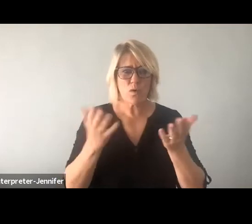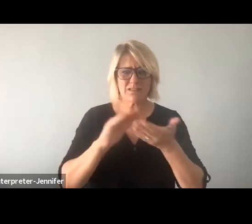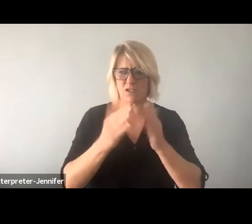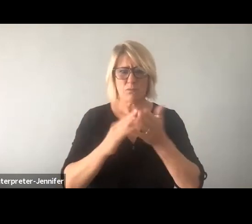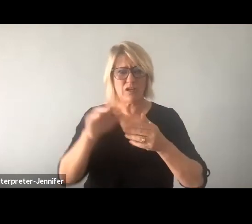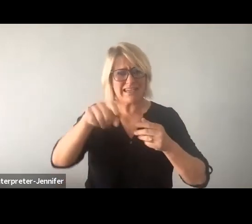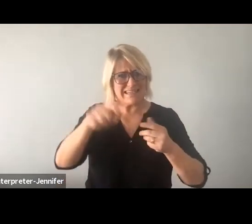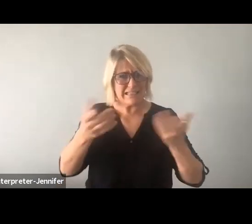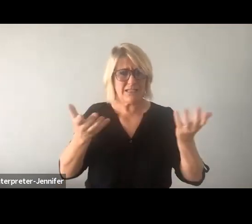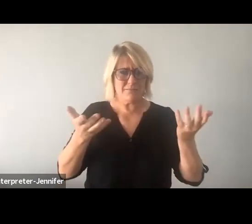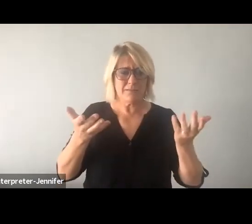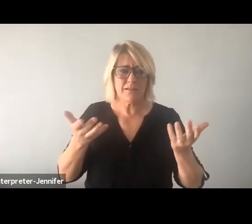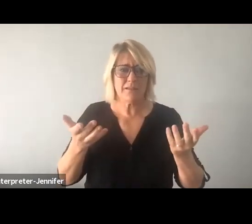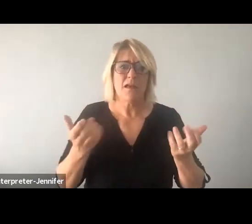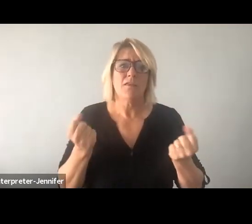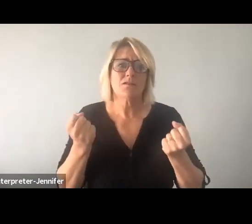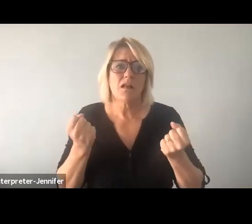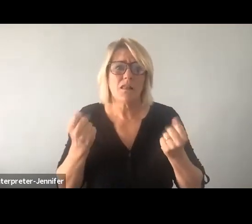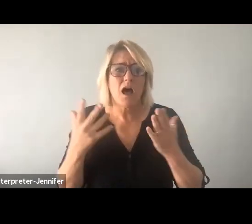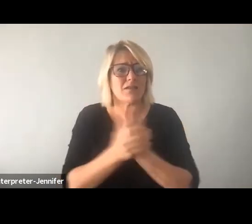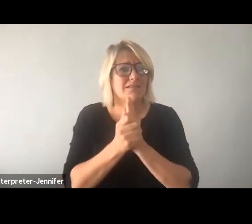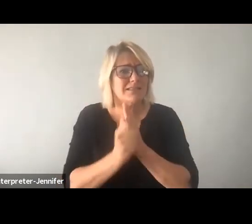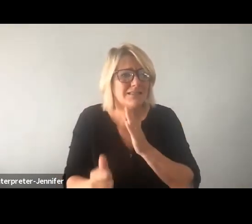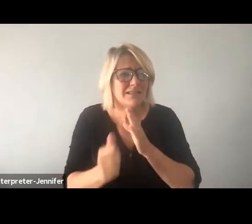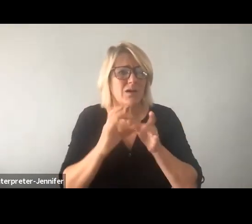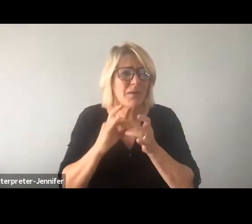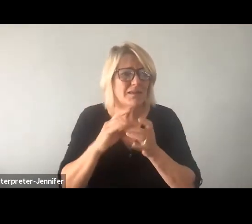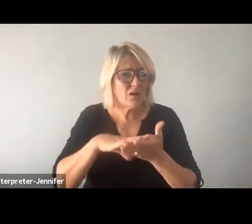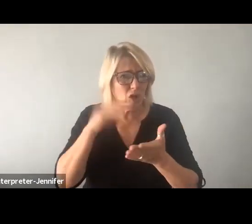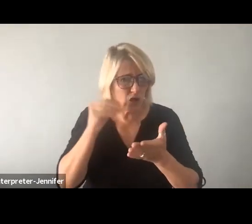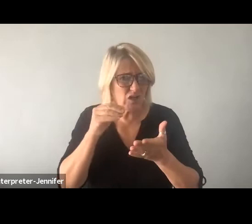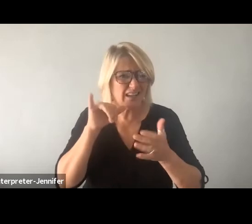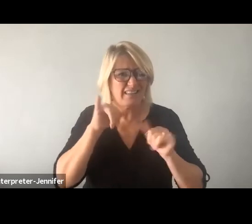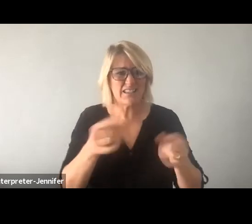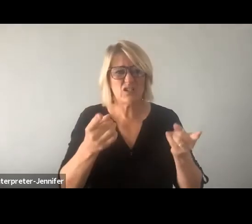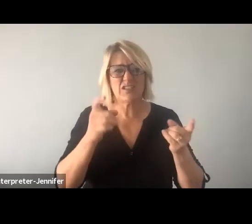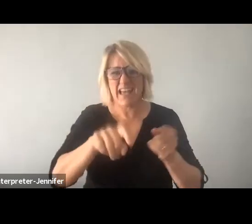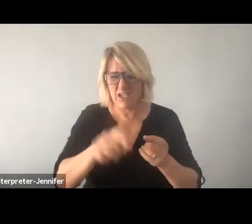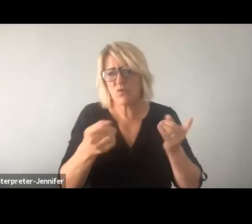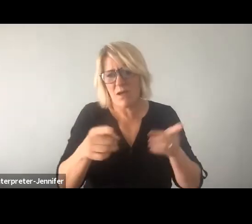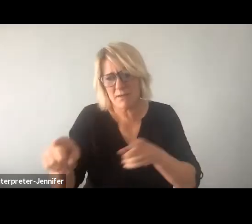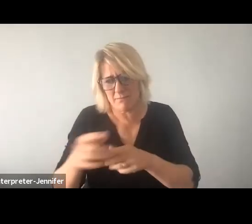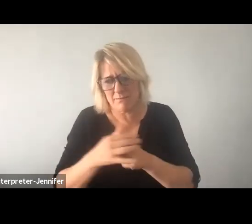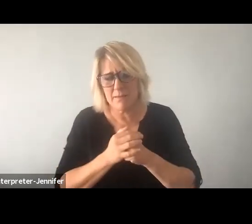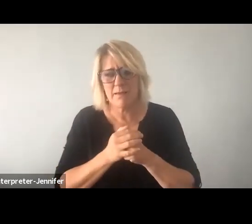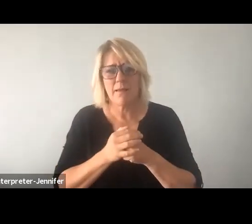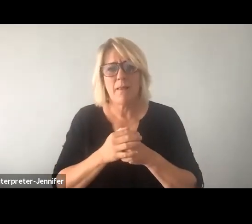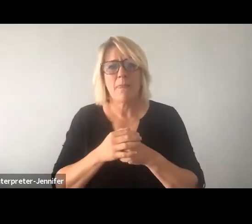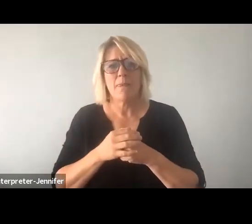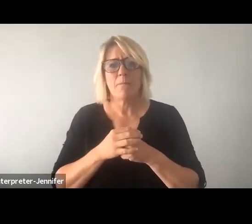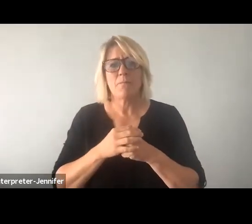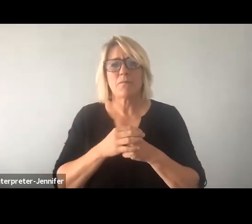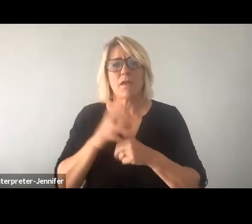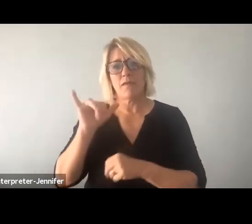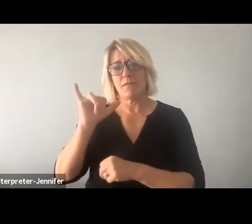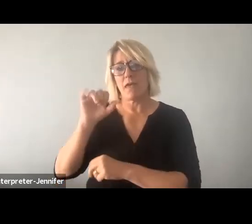need? We know that there's a lot of skill-based learning that still needs to take place, and that youth still